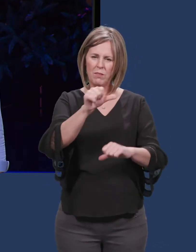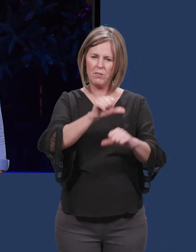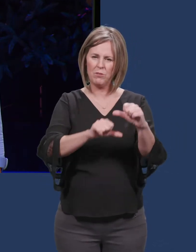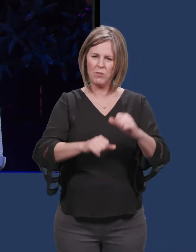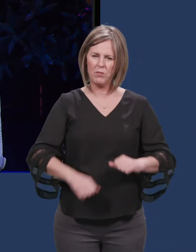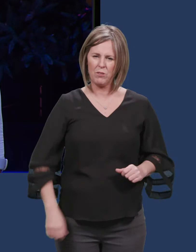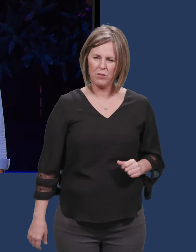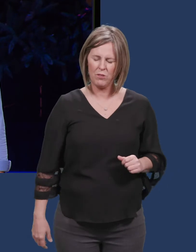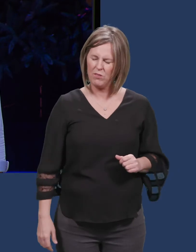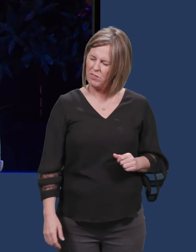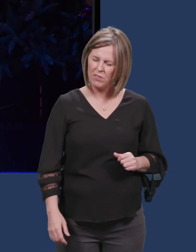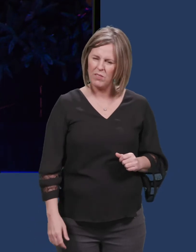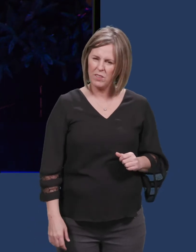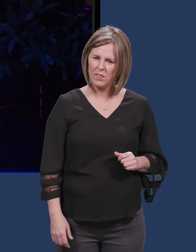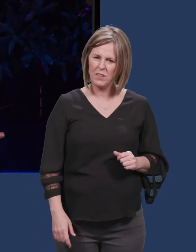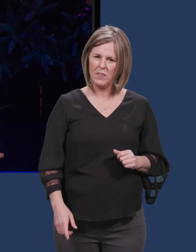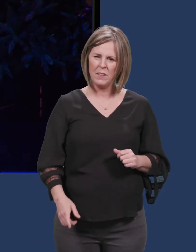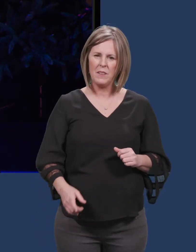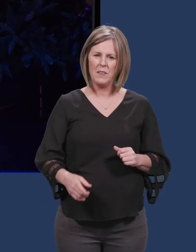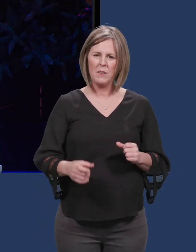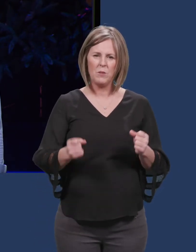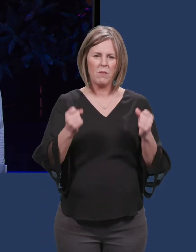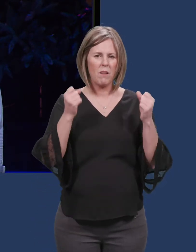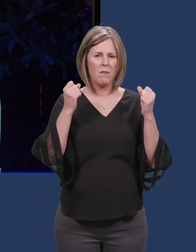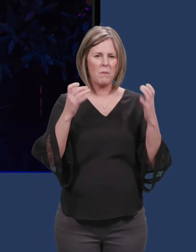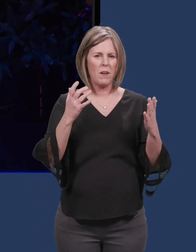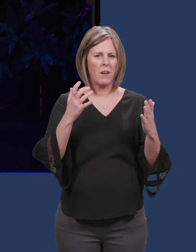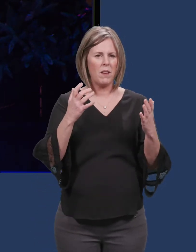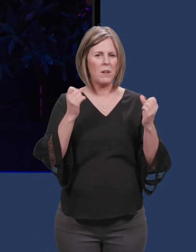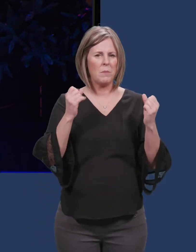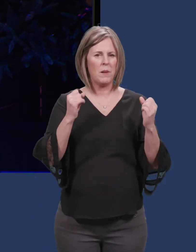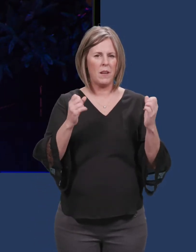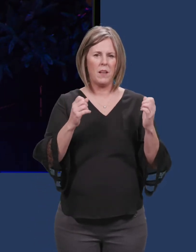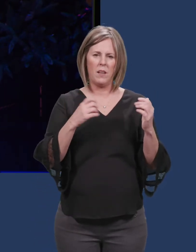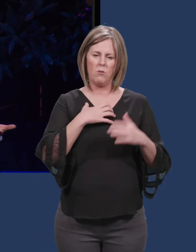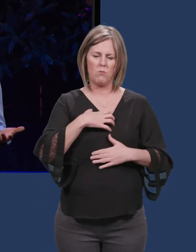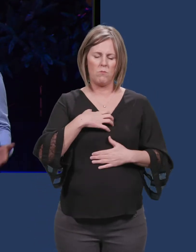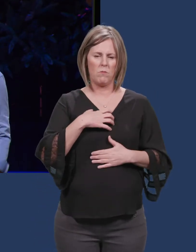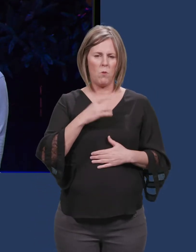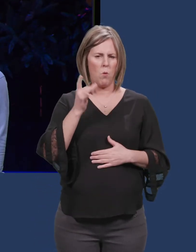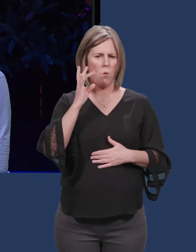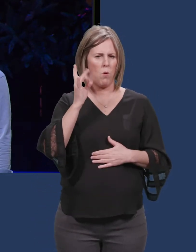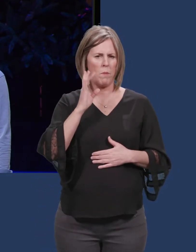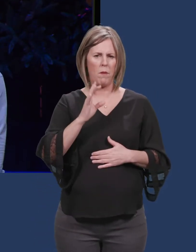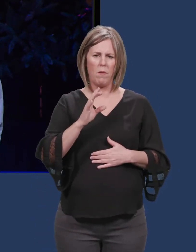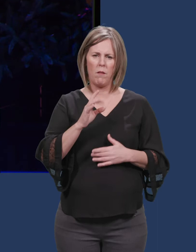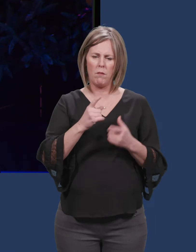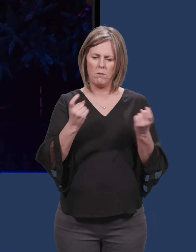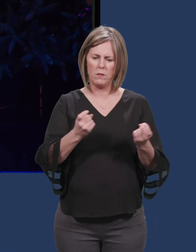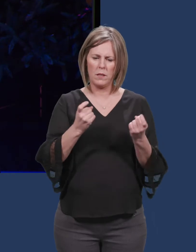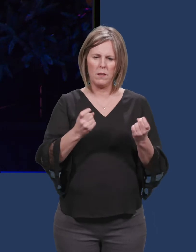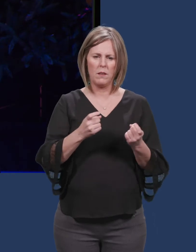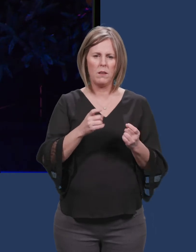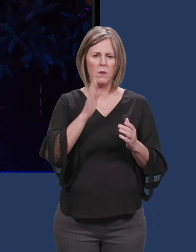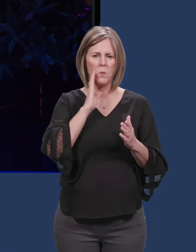church, same church. There was gross immorality. There was unbiblical divorces. There